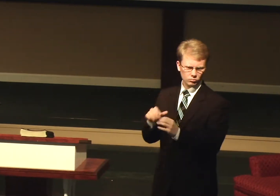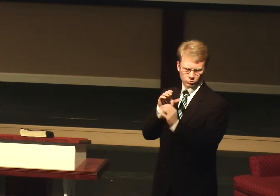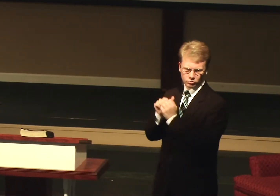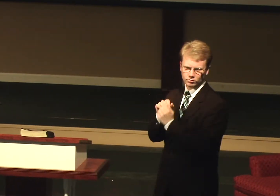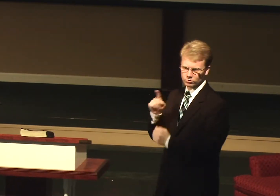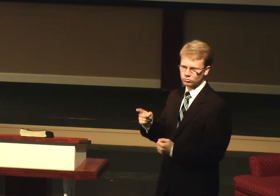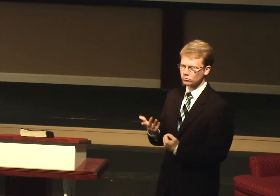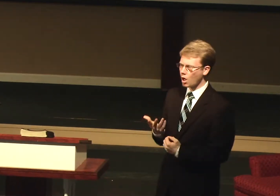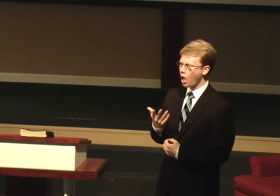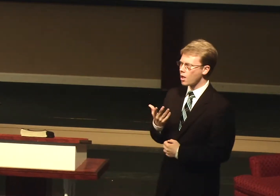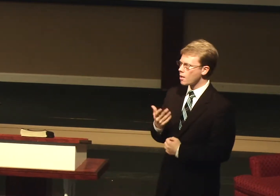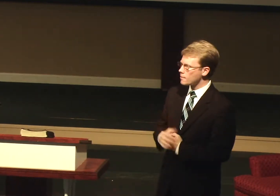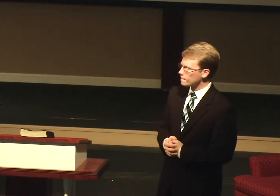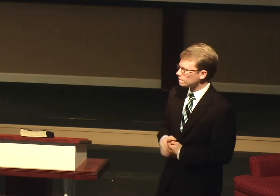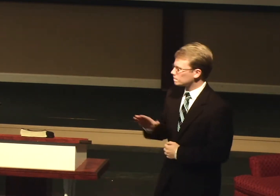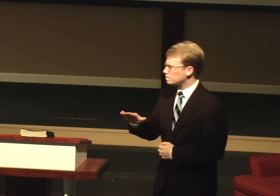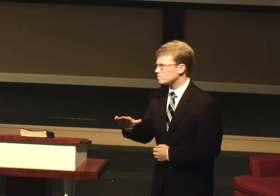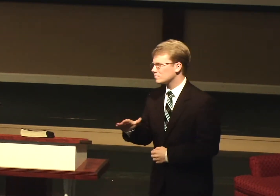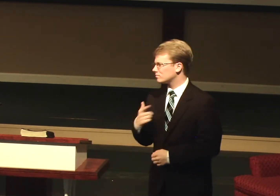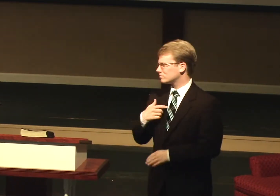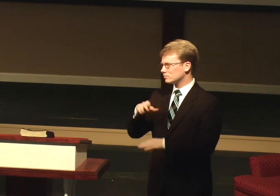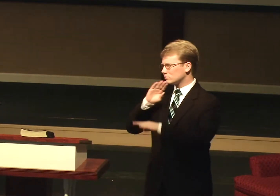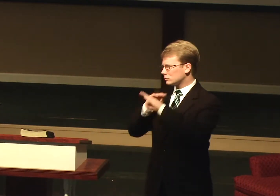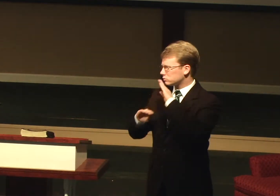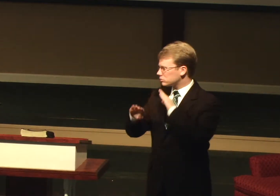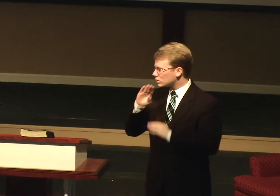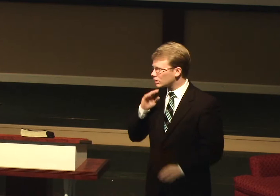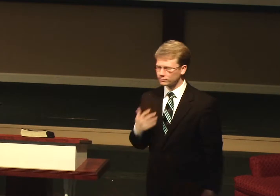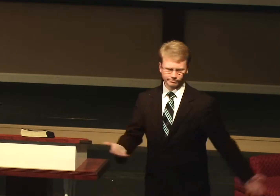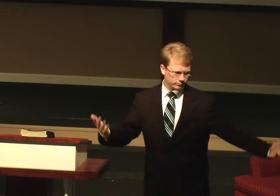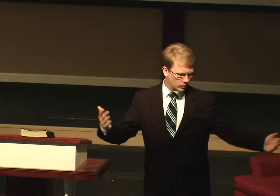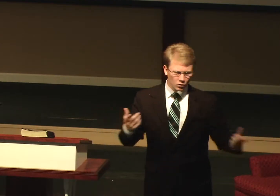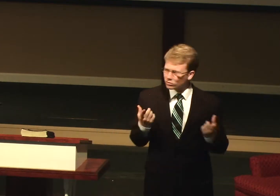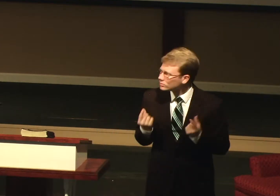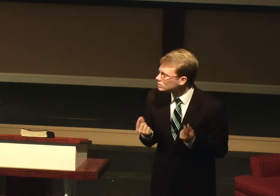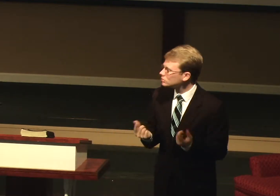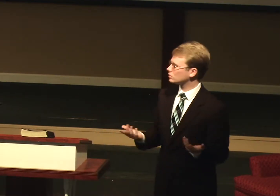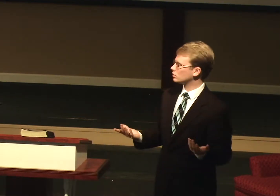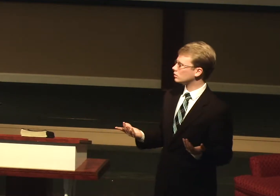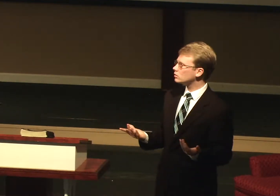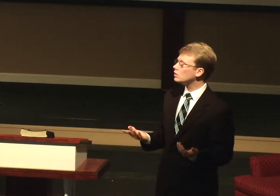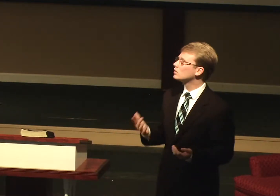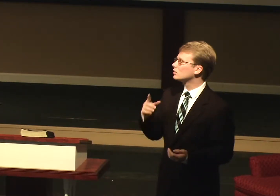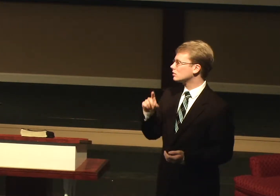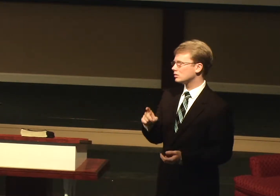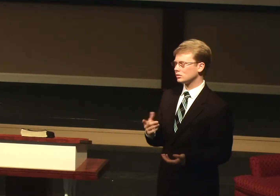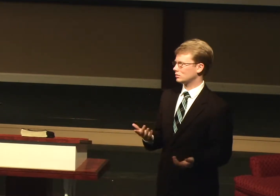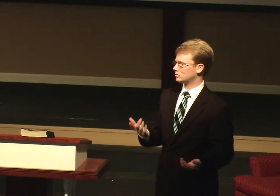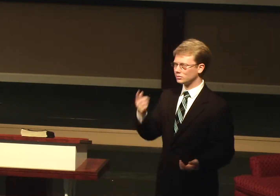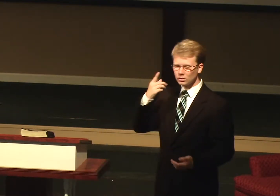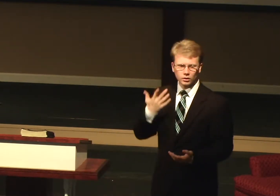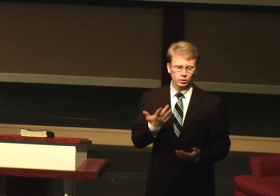Vernon went to him and said, I'm just frustrated, nothing is happening. You know, what am I supposed to do?